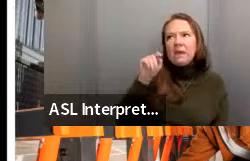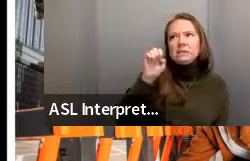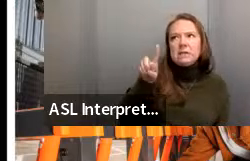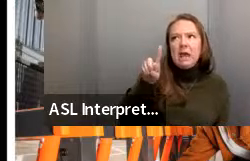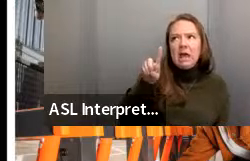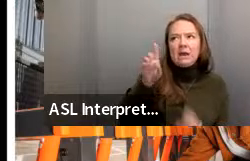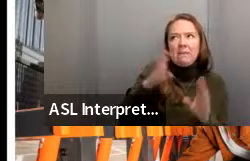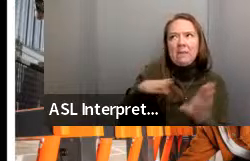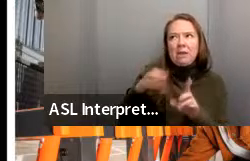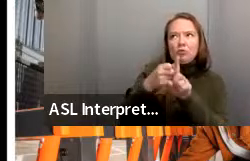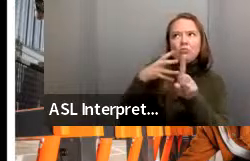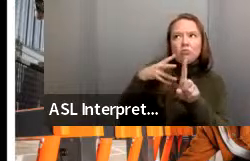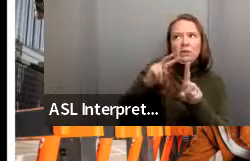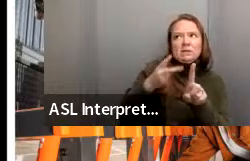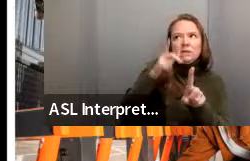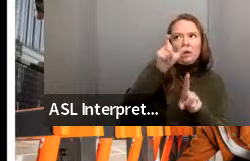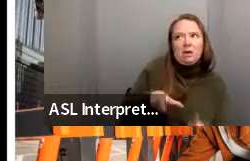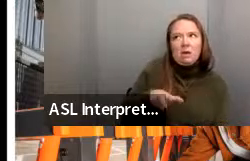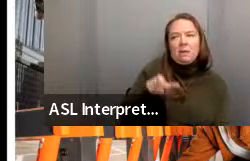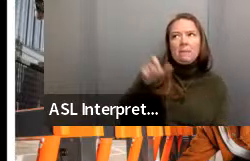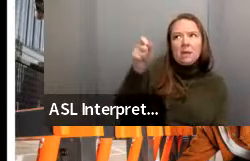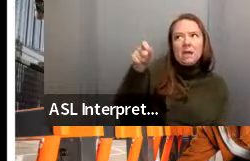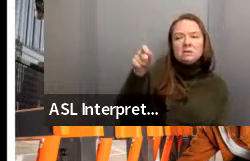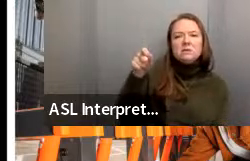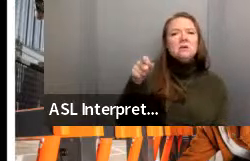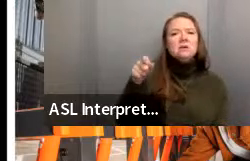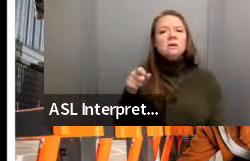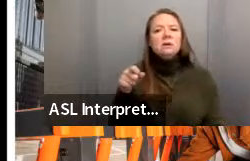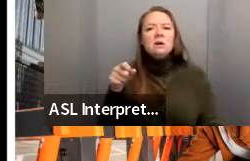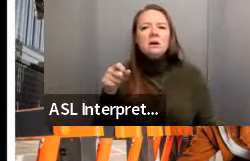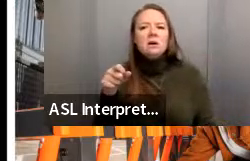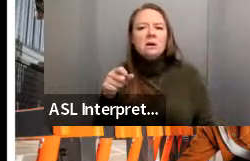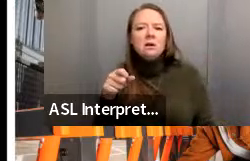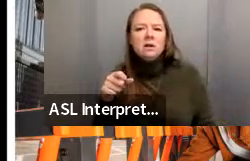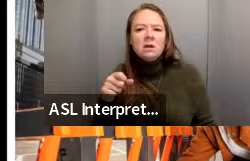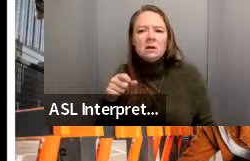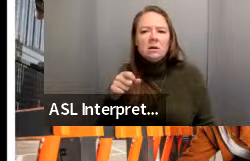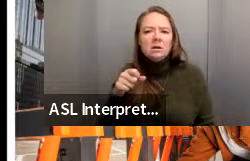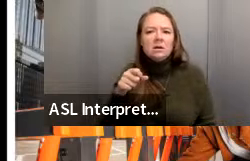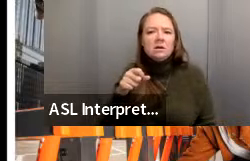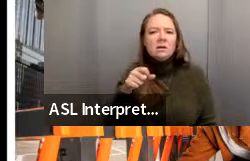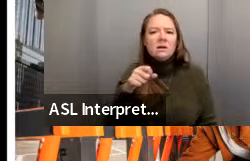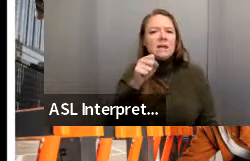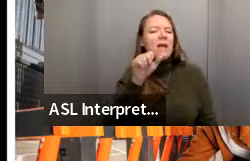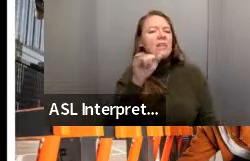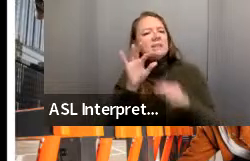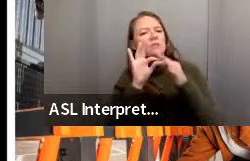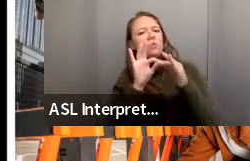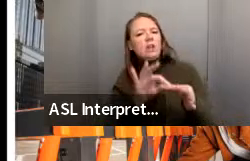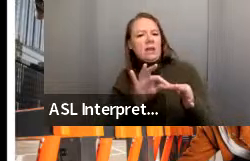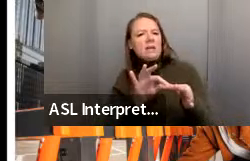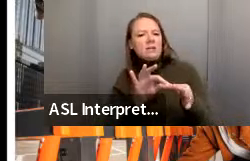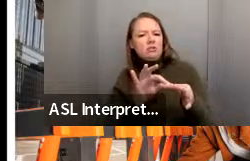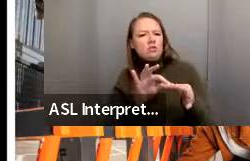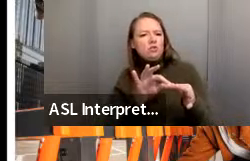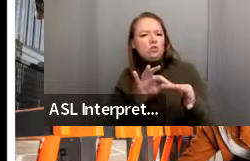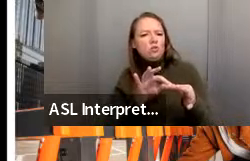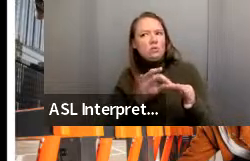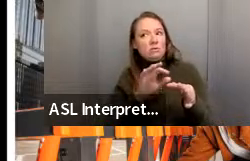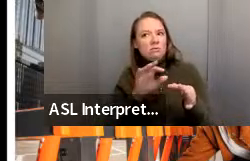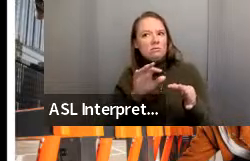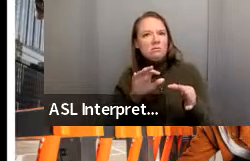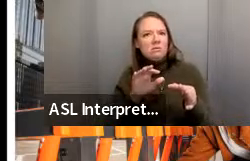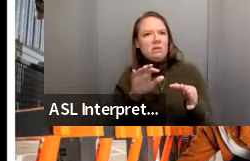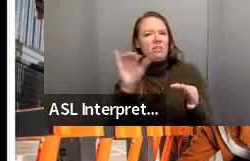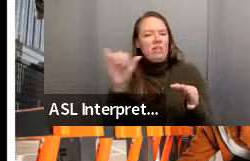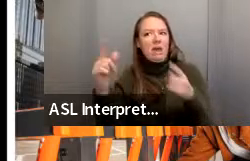but yes. Yeah, and I think it is related to the line of questioning, which I do